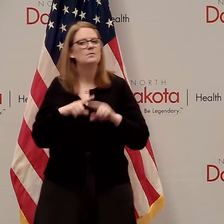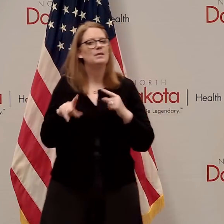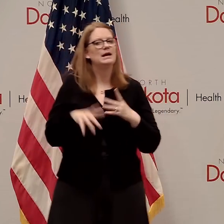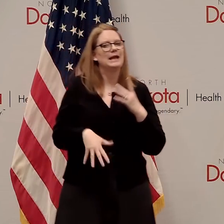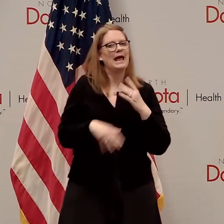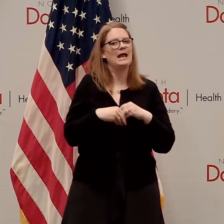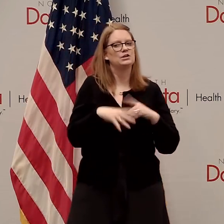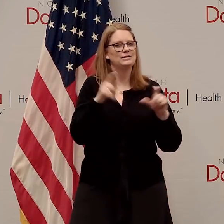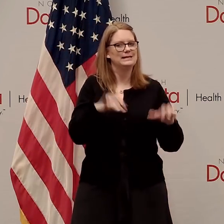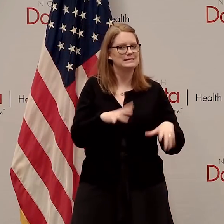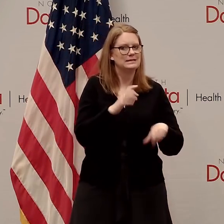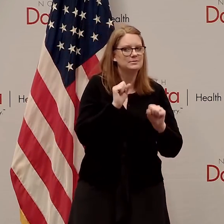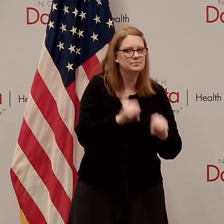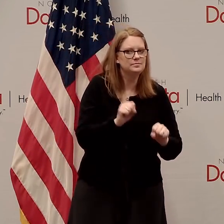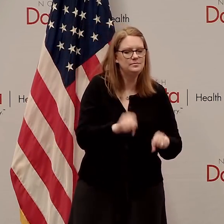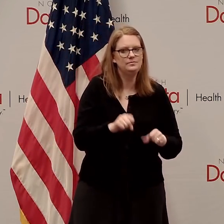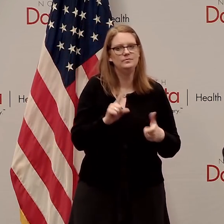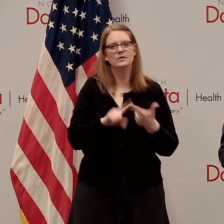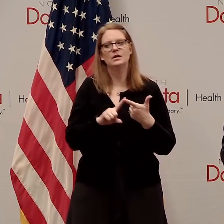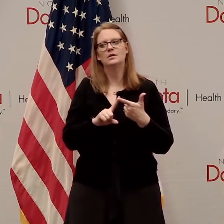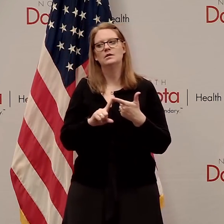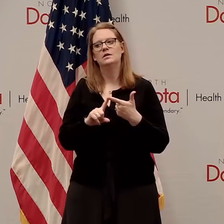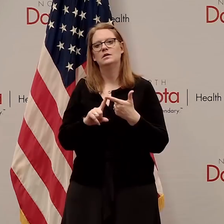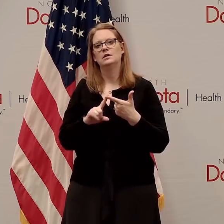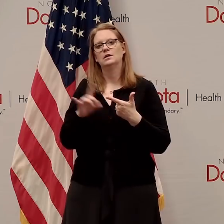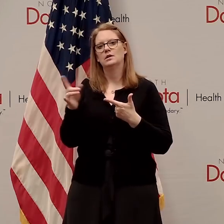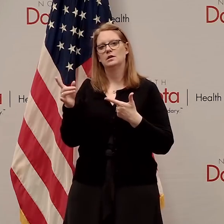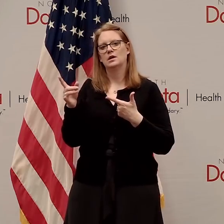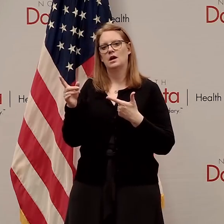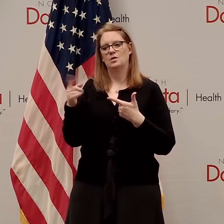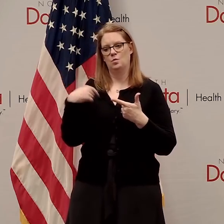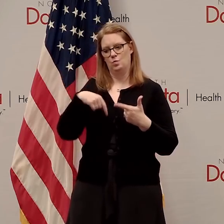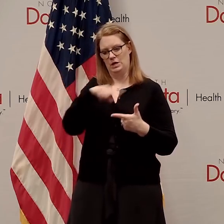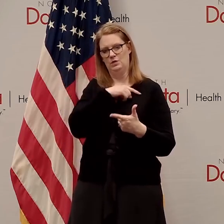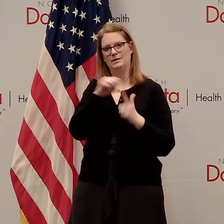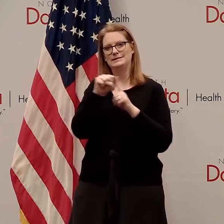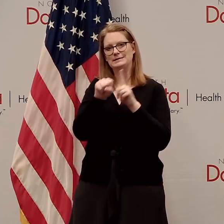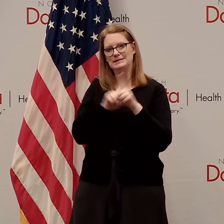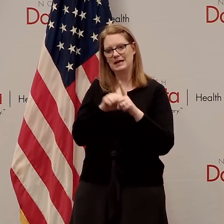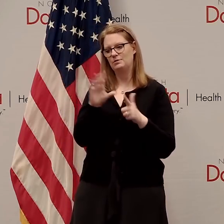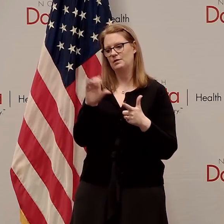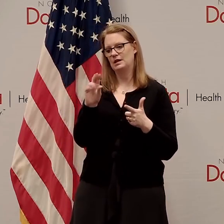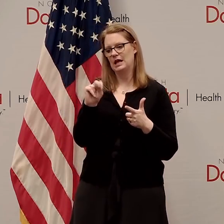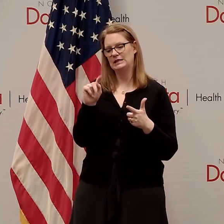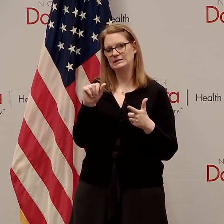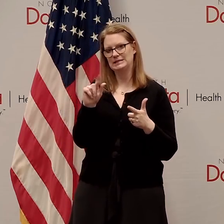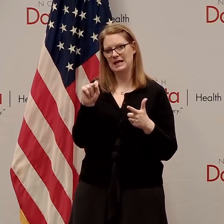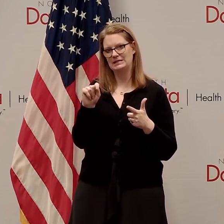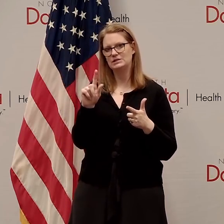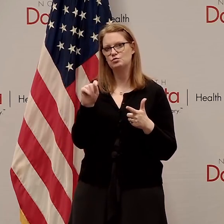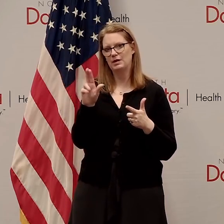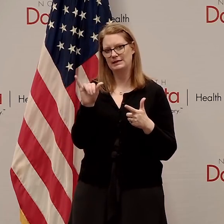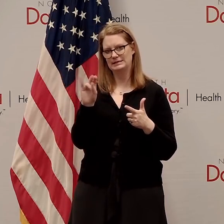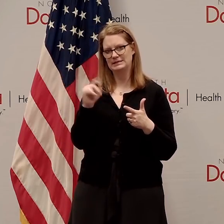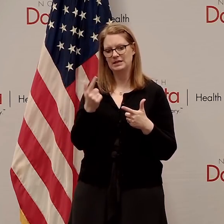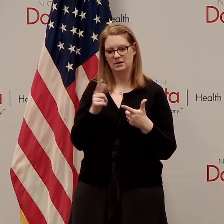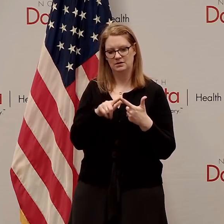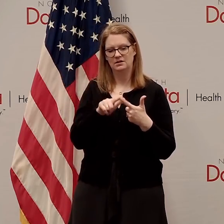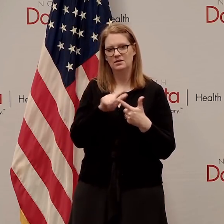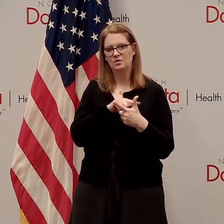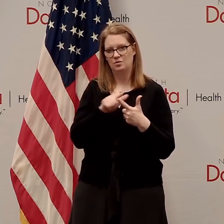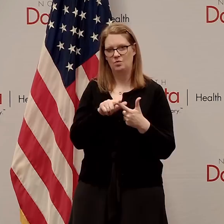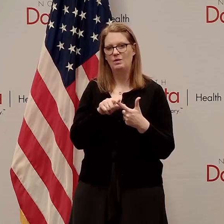testing capacity. We can control how great we do as a state in terms of contact tracing. So those are two things. And then we can